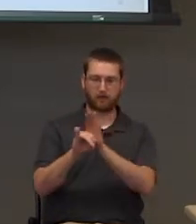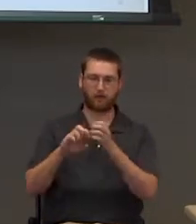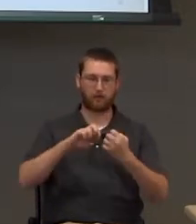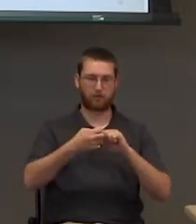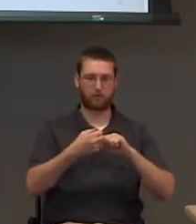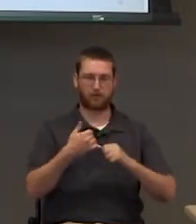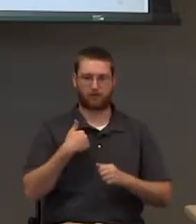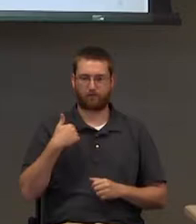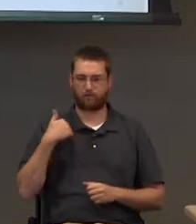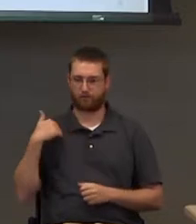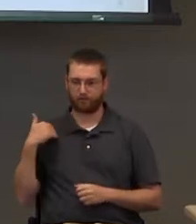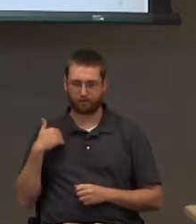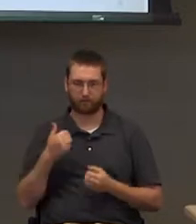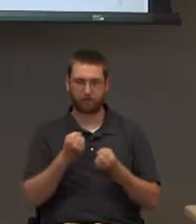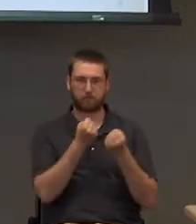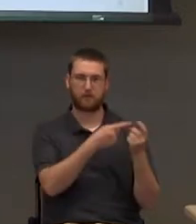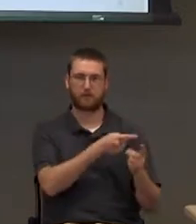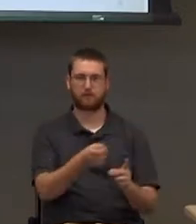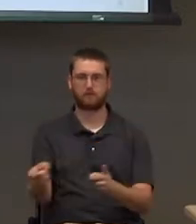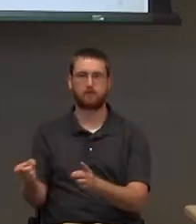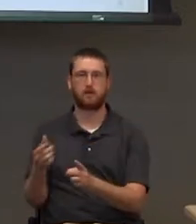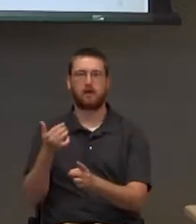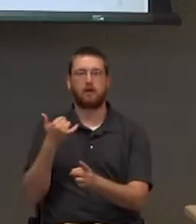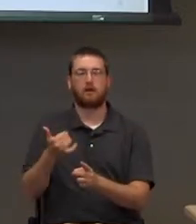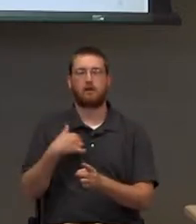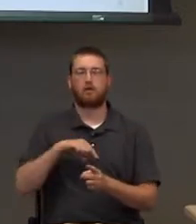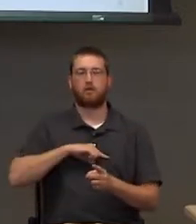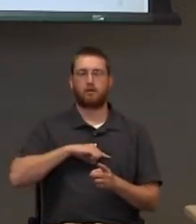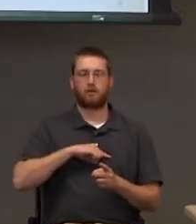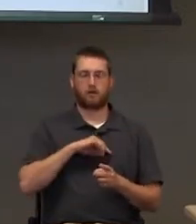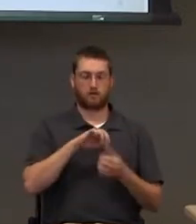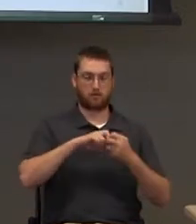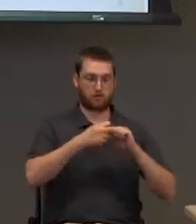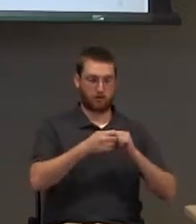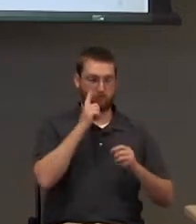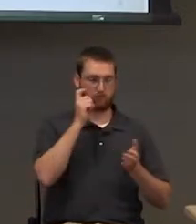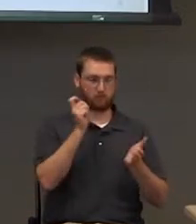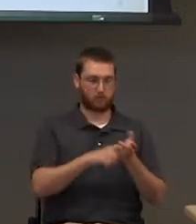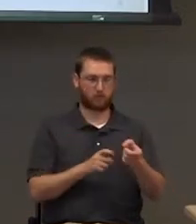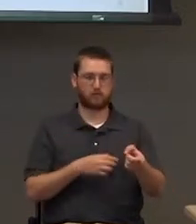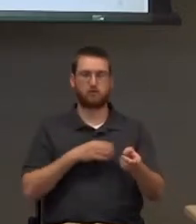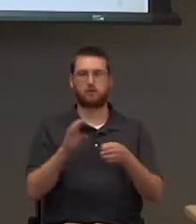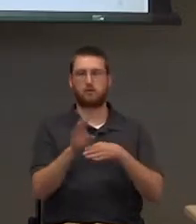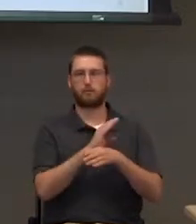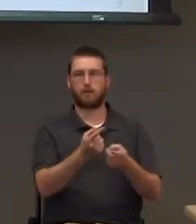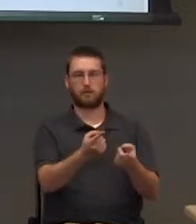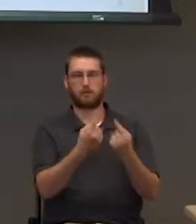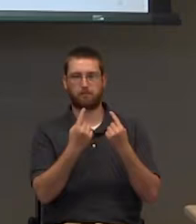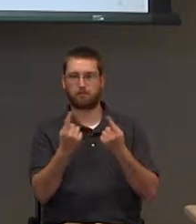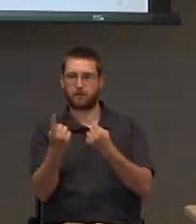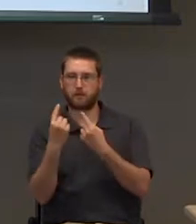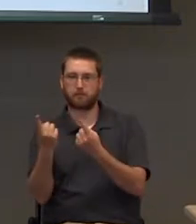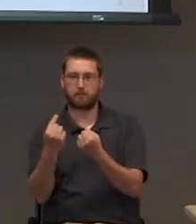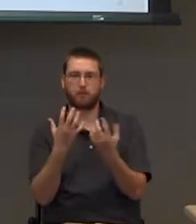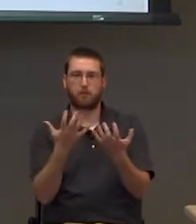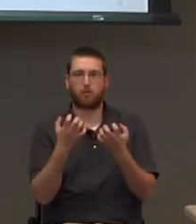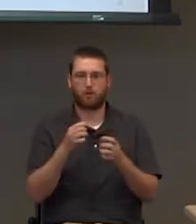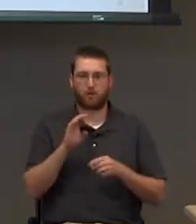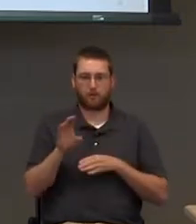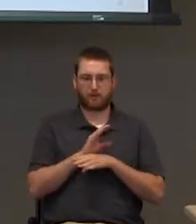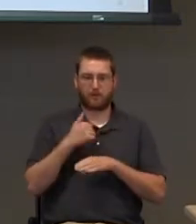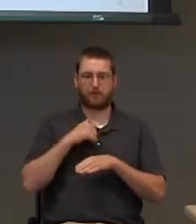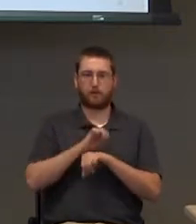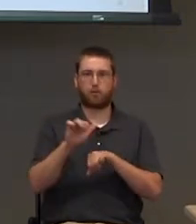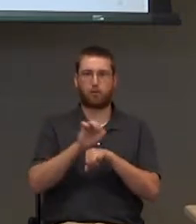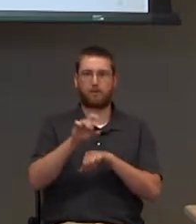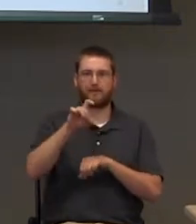that we have. Now is, okay, how do we then take the issue that we're trying to bring in these businesses and they have these employment needs, how